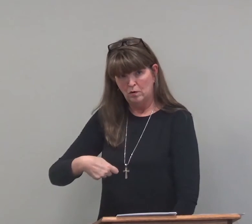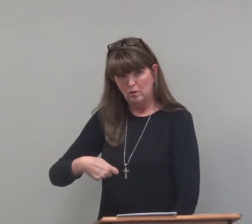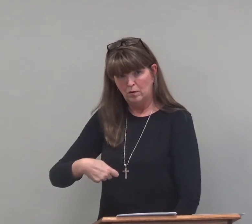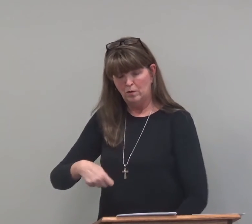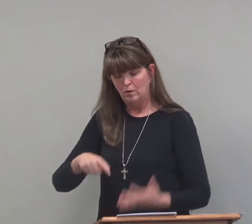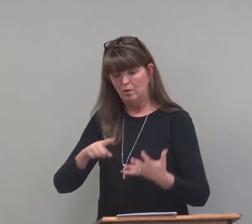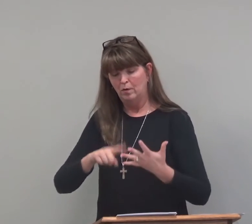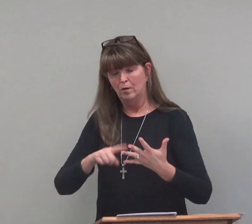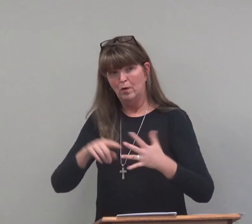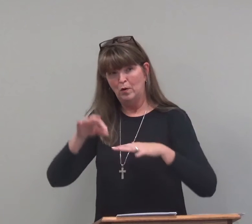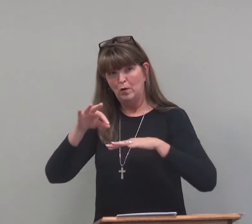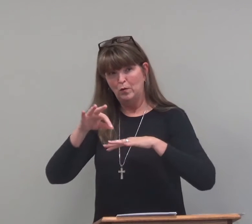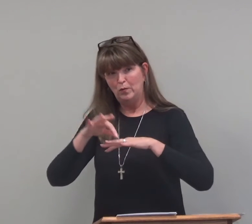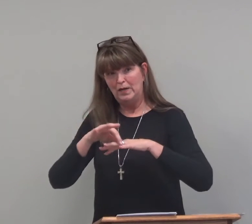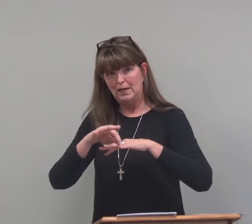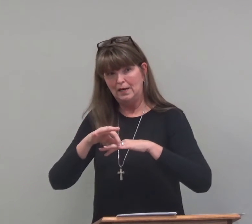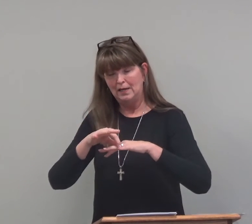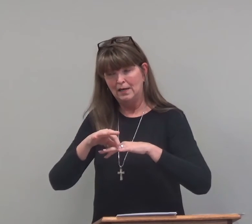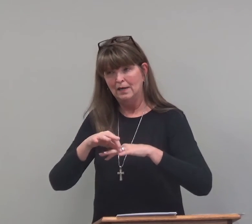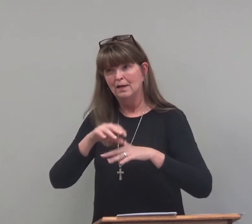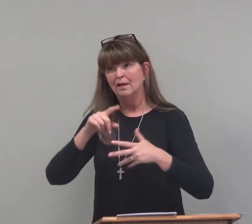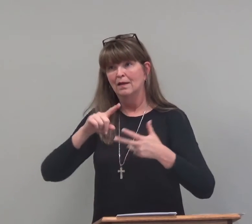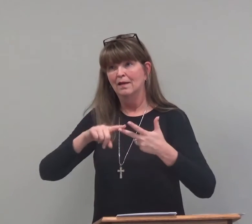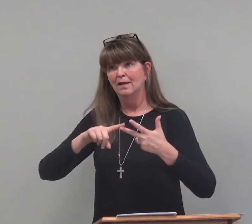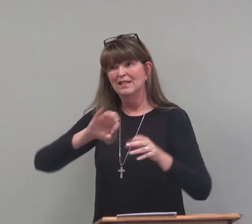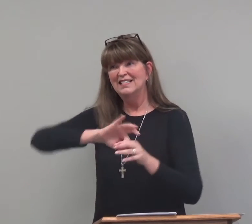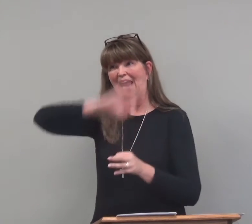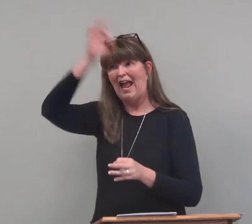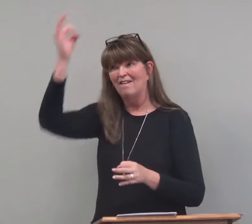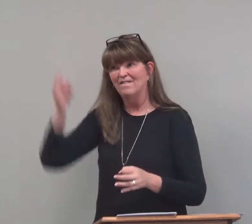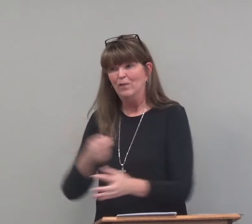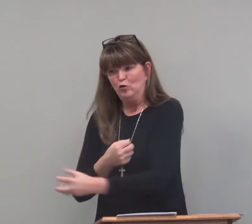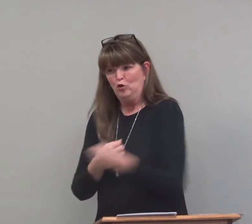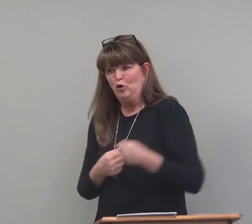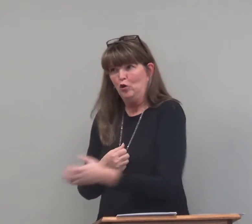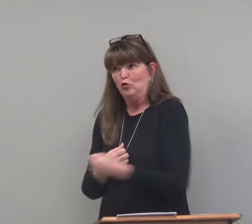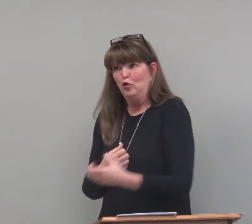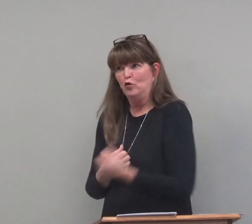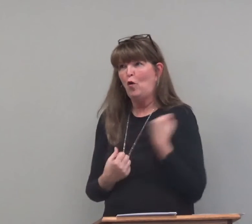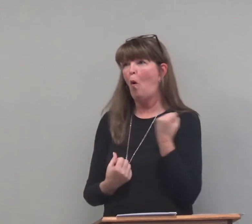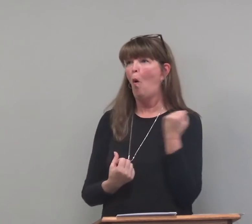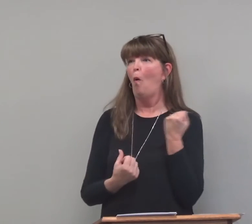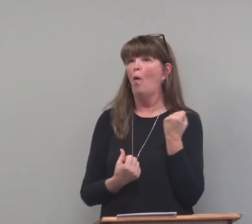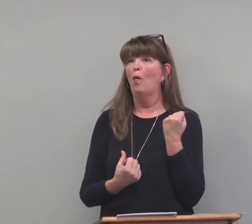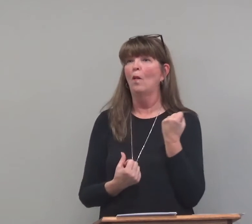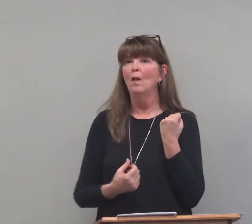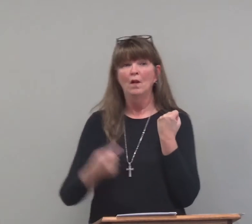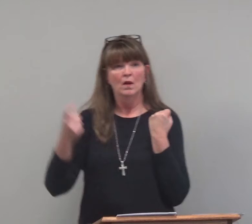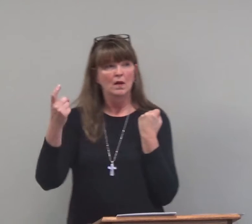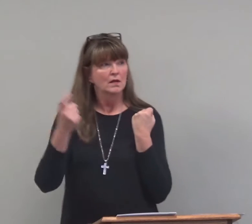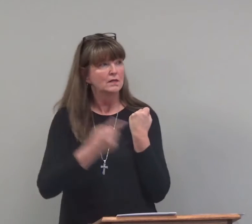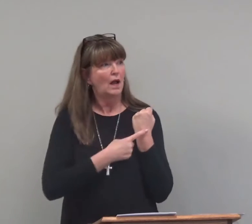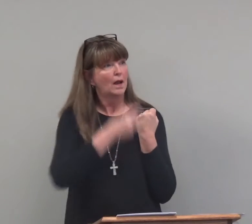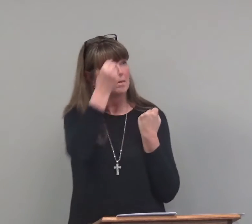sash and his ring and his staff. And she kept